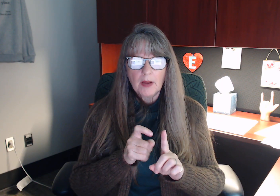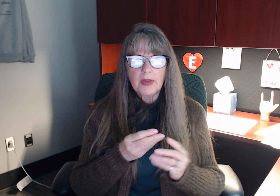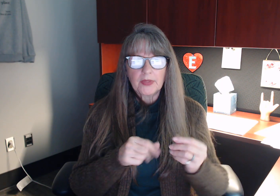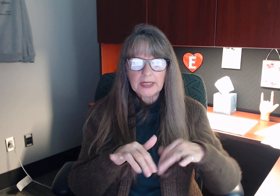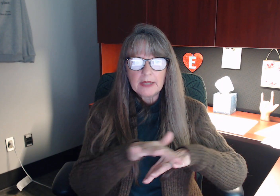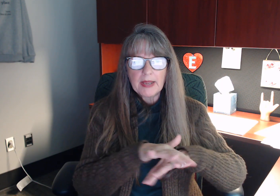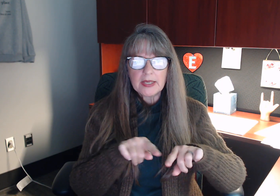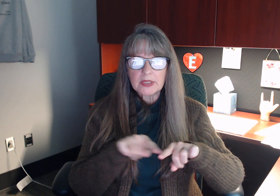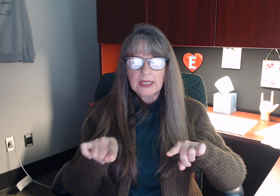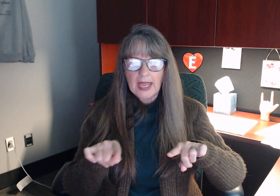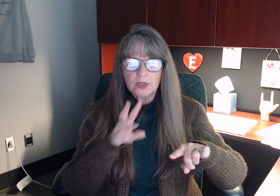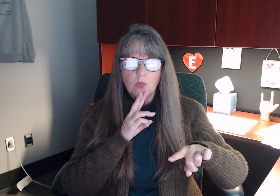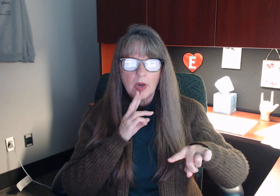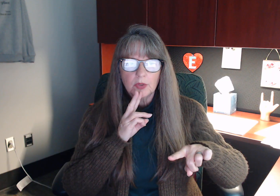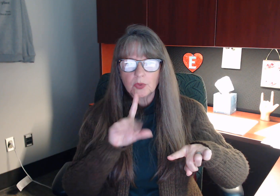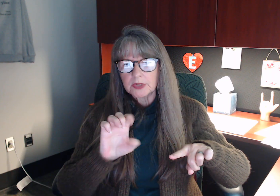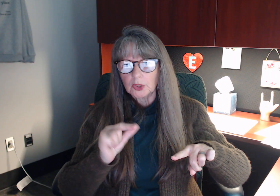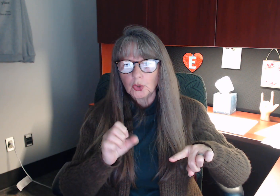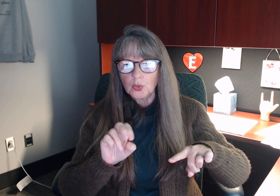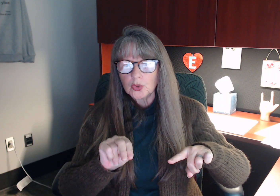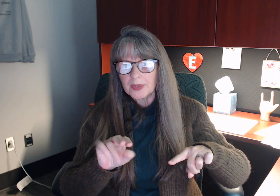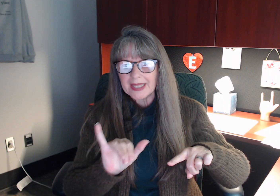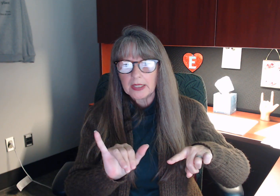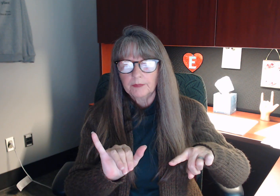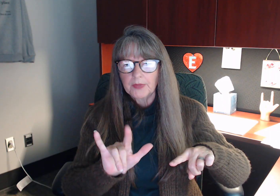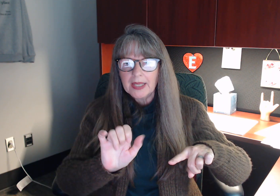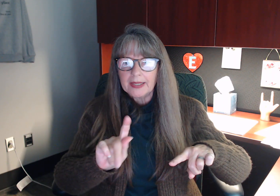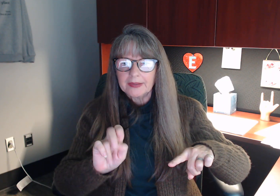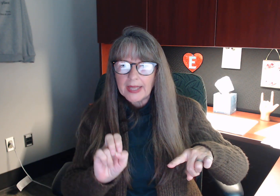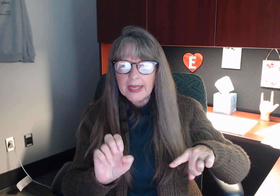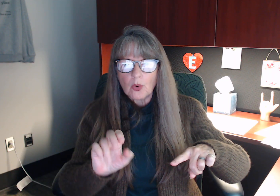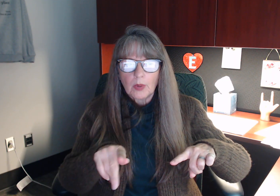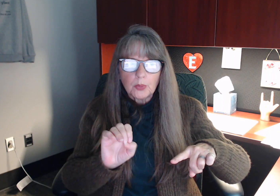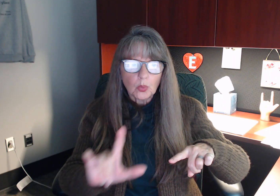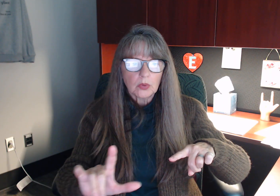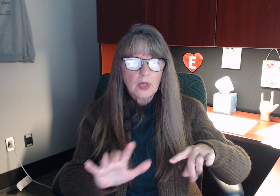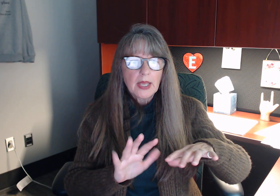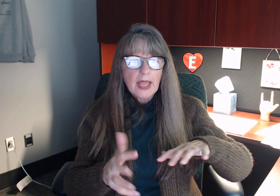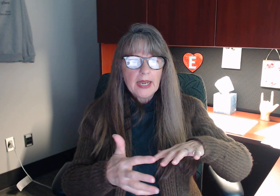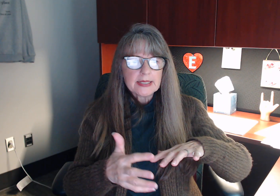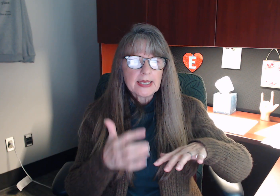the landmass, and it has water, so it's a lagoon, so it's like a lake or a pool. And it says that